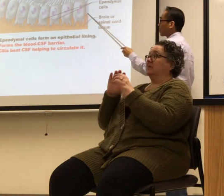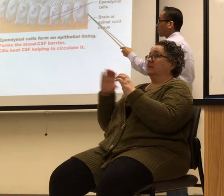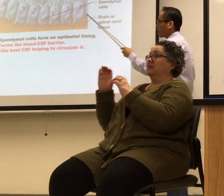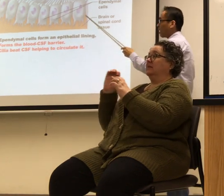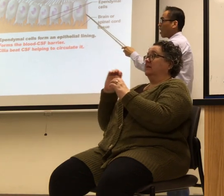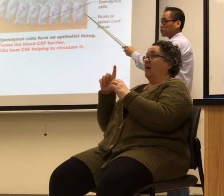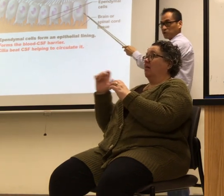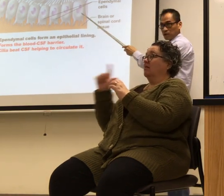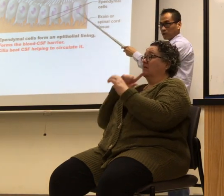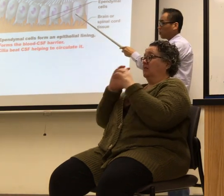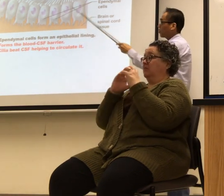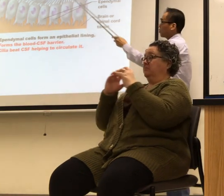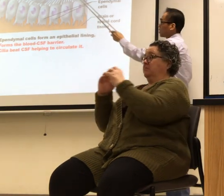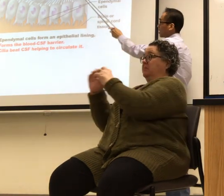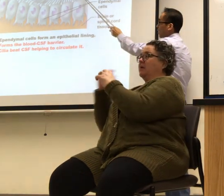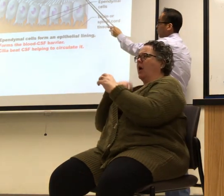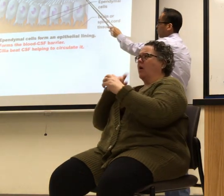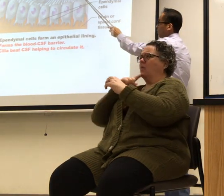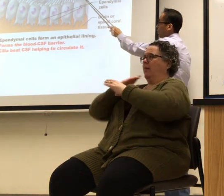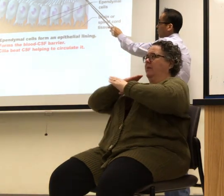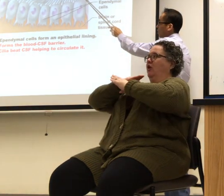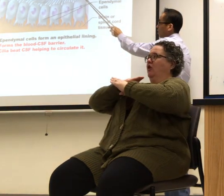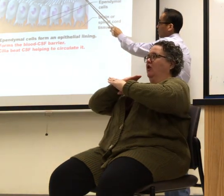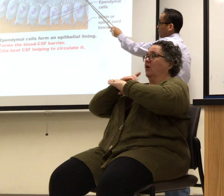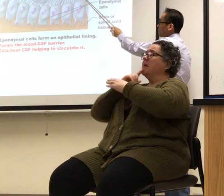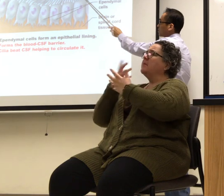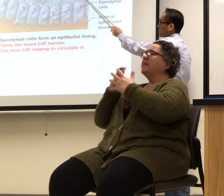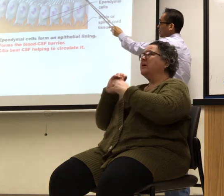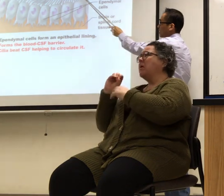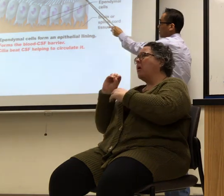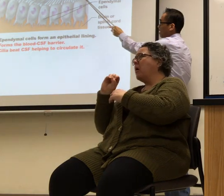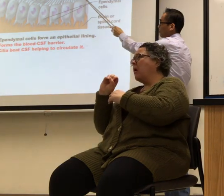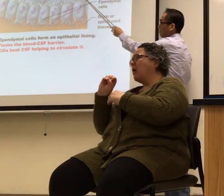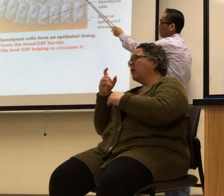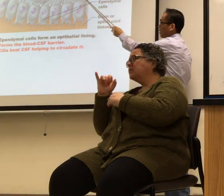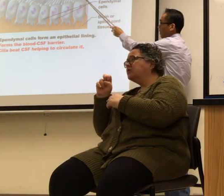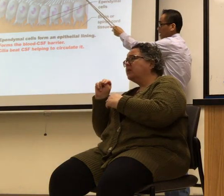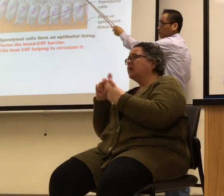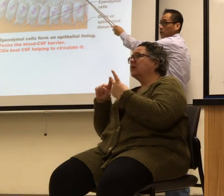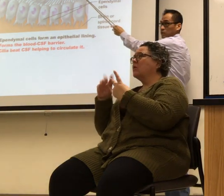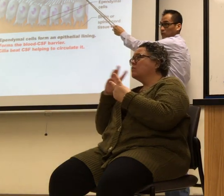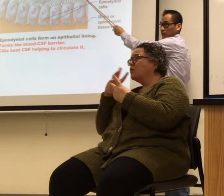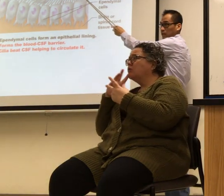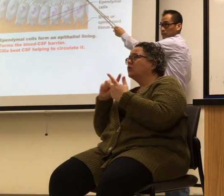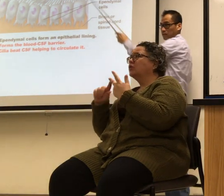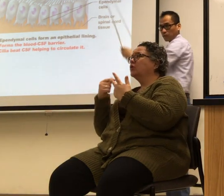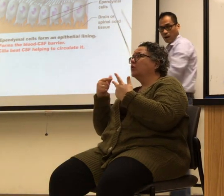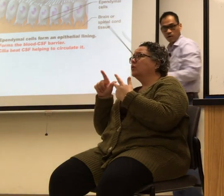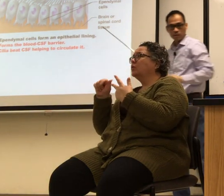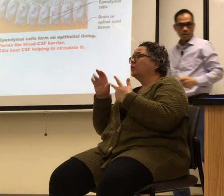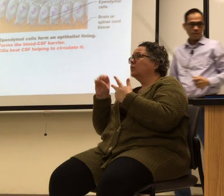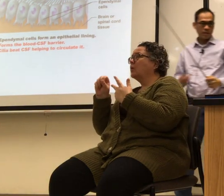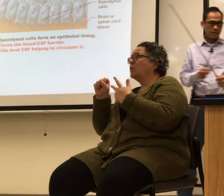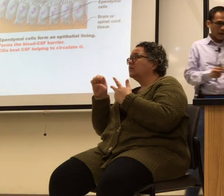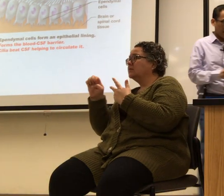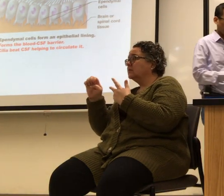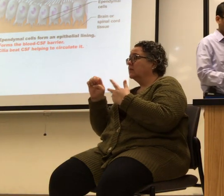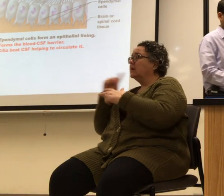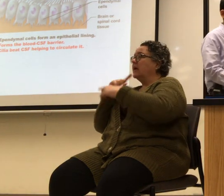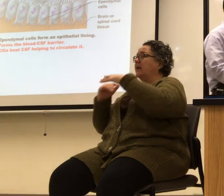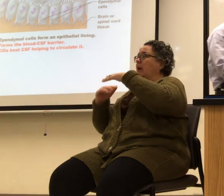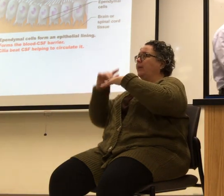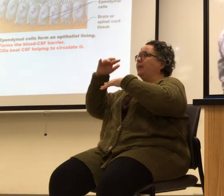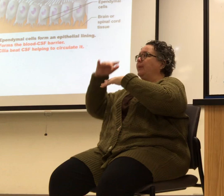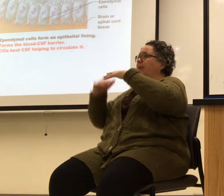maybe water and oxygen and glucose can get through, and that's CSF. And that is what circulates around the